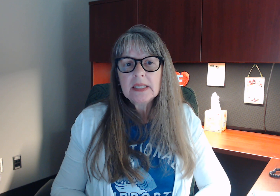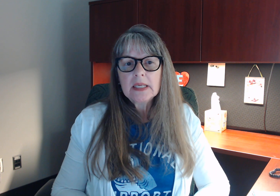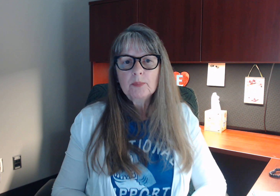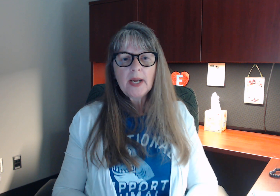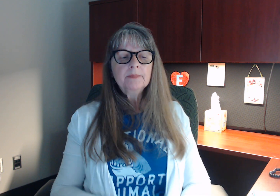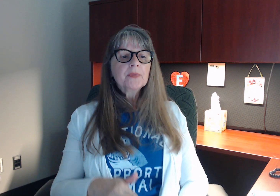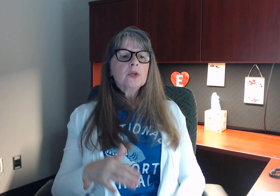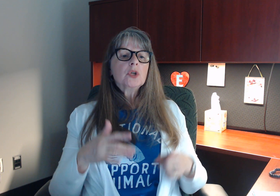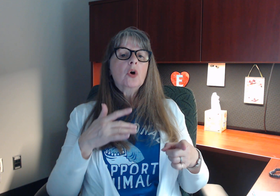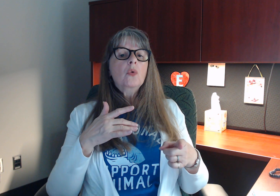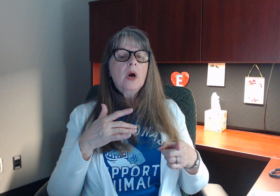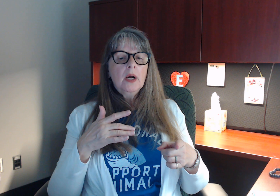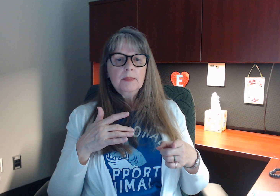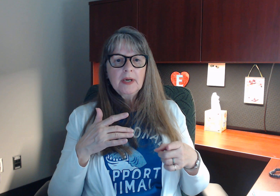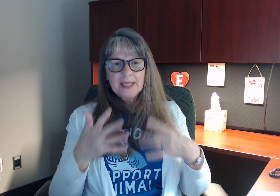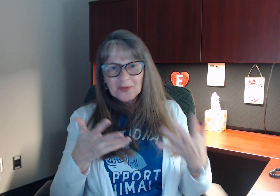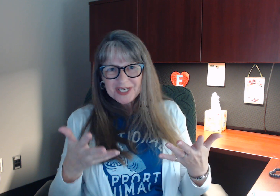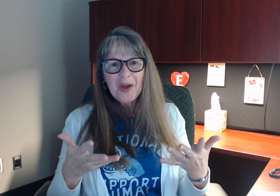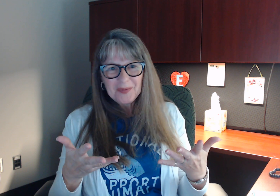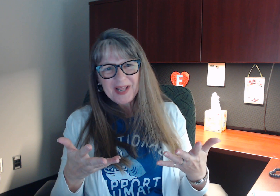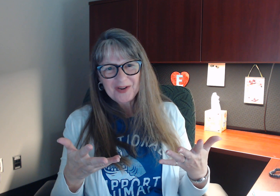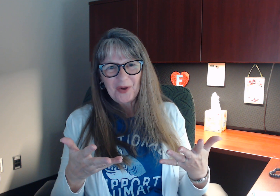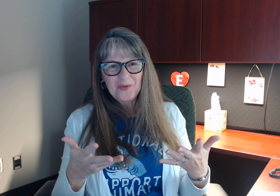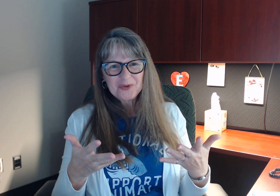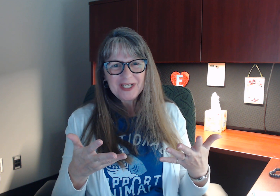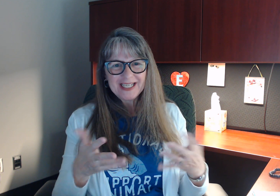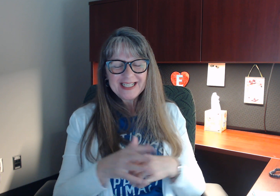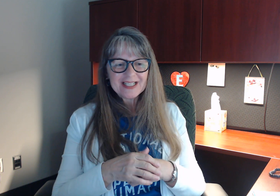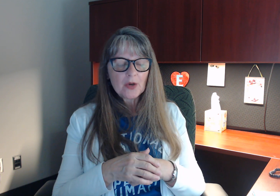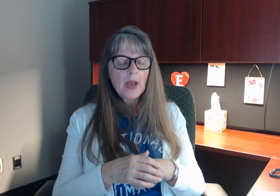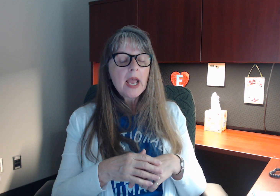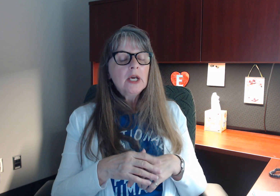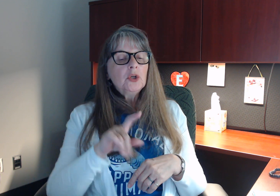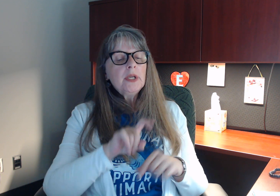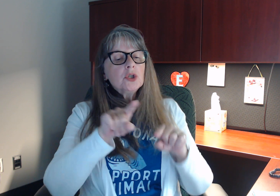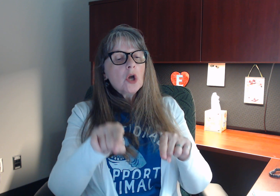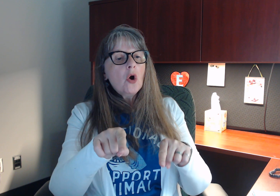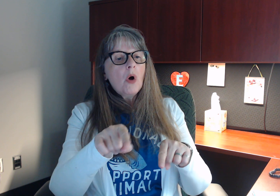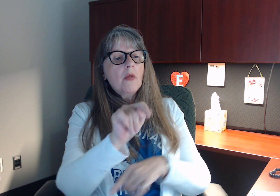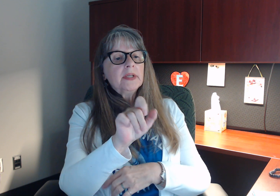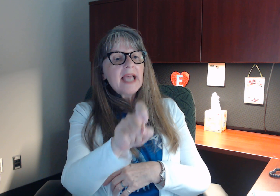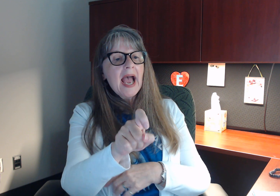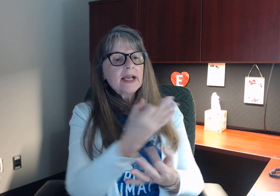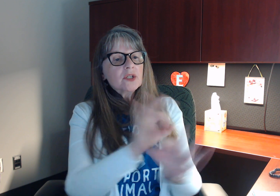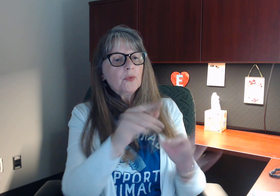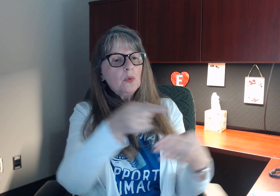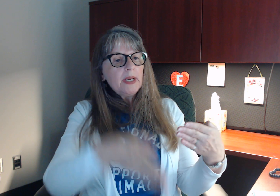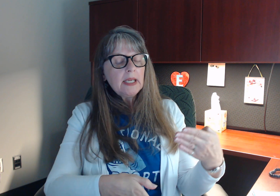up, right? So, because I know it's coming, but I don't know which weekend it is. So, you need to go on the tax-free weekend.